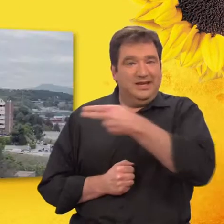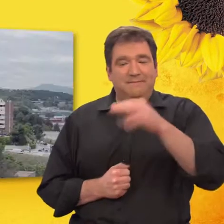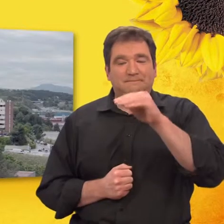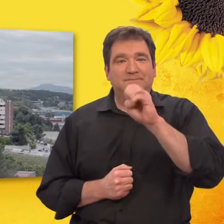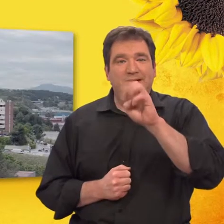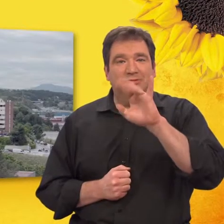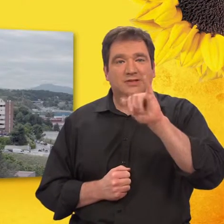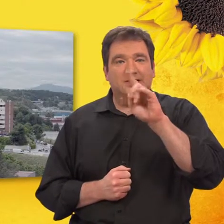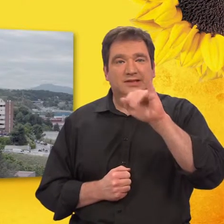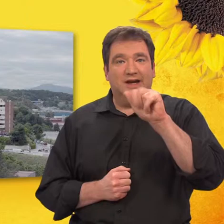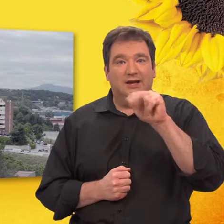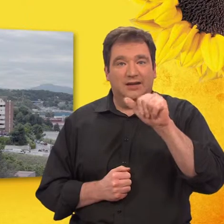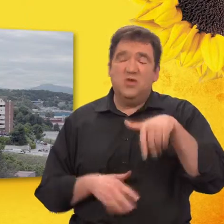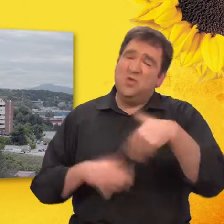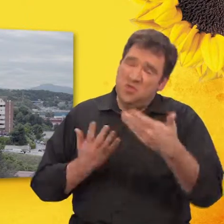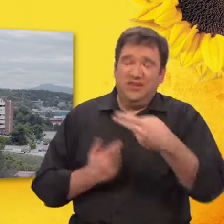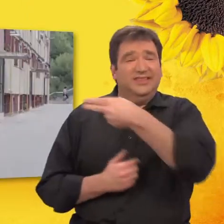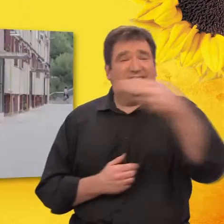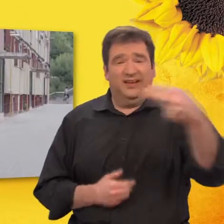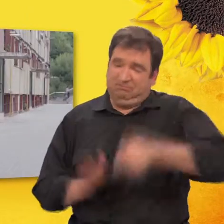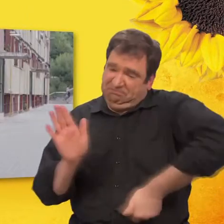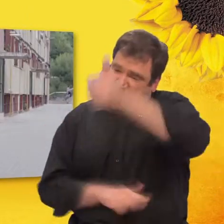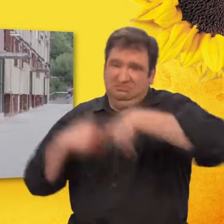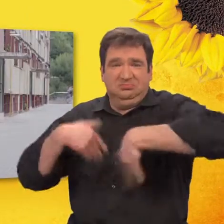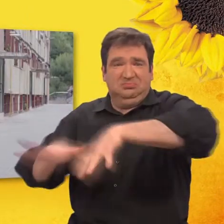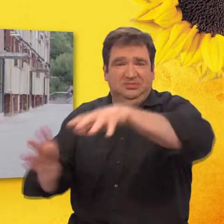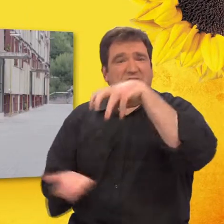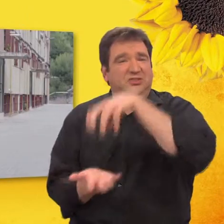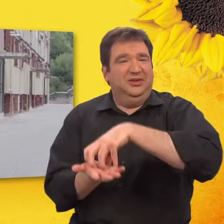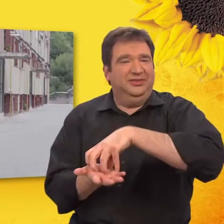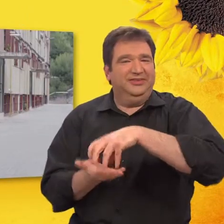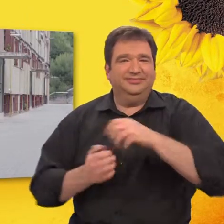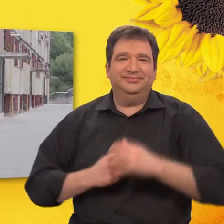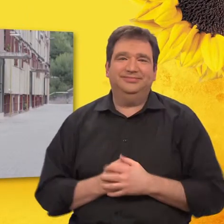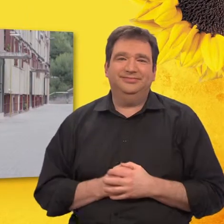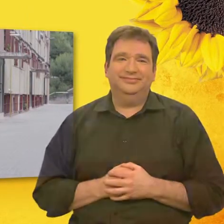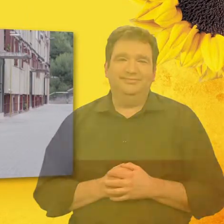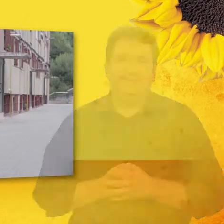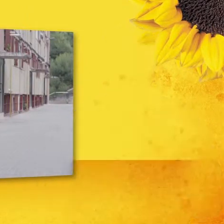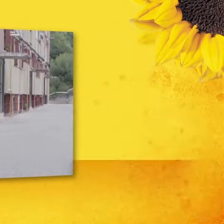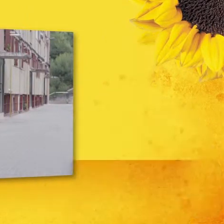This is Meridiana, or better said, Eviction Town.